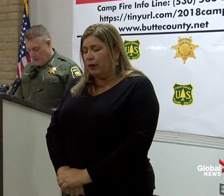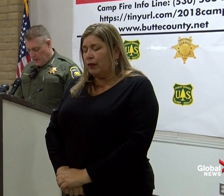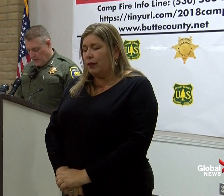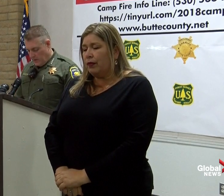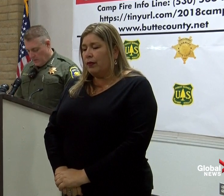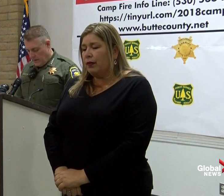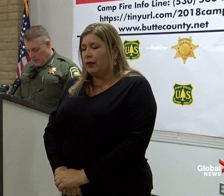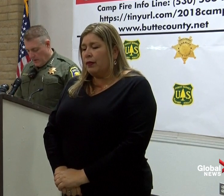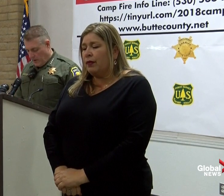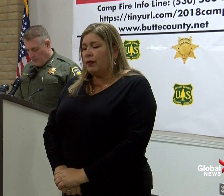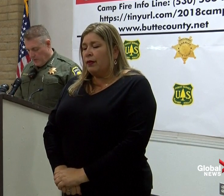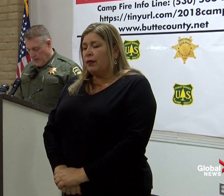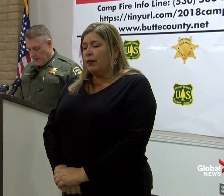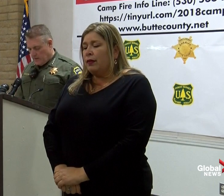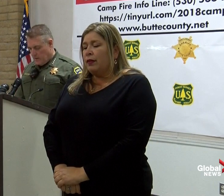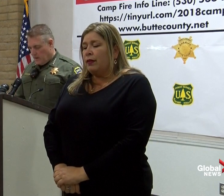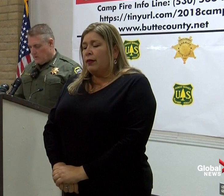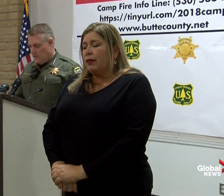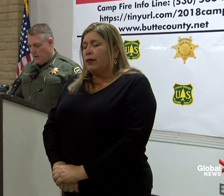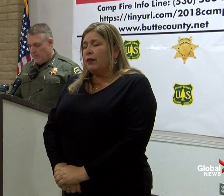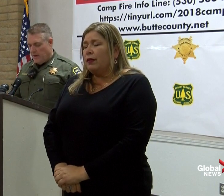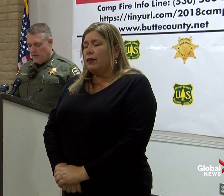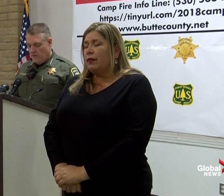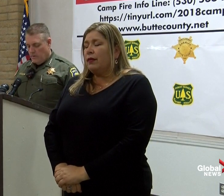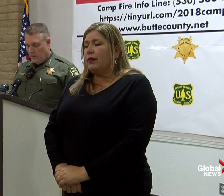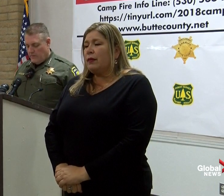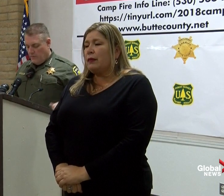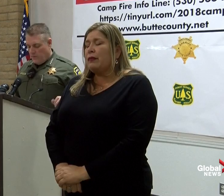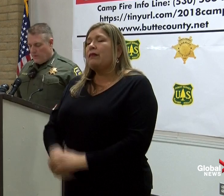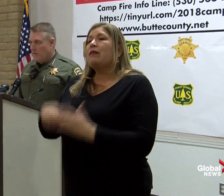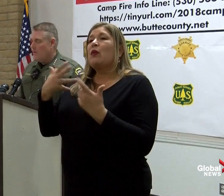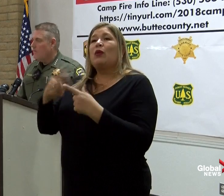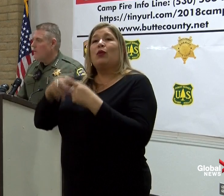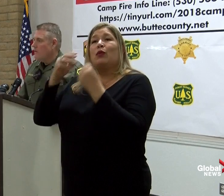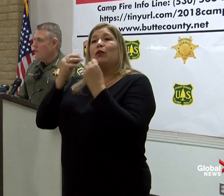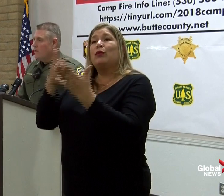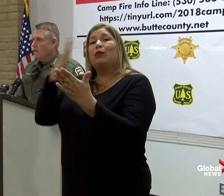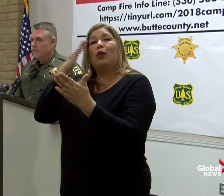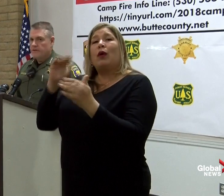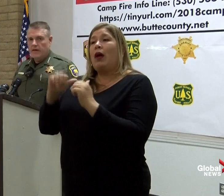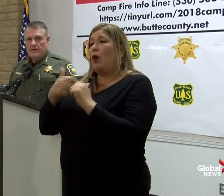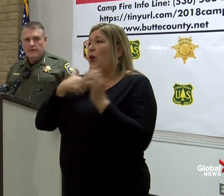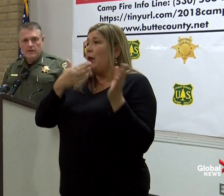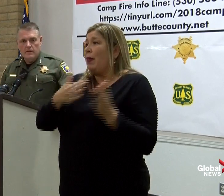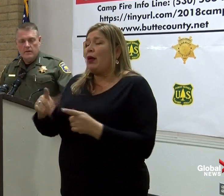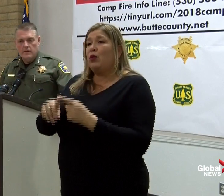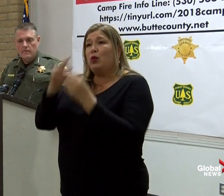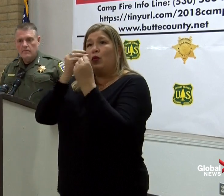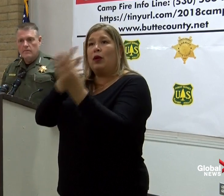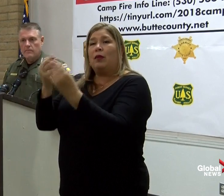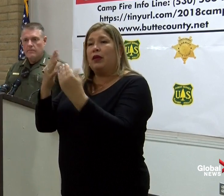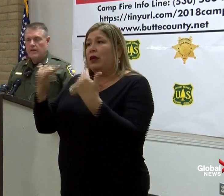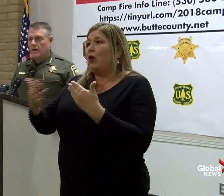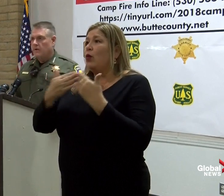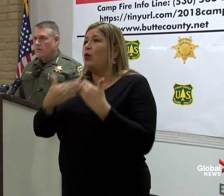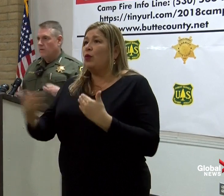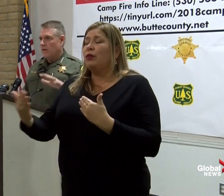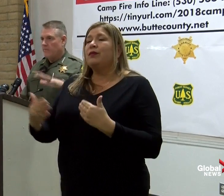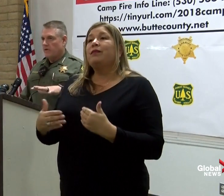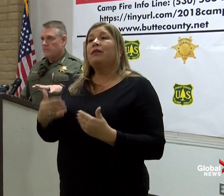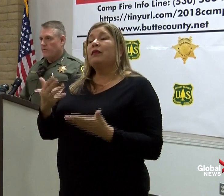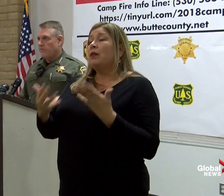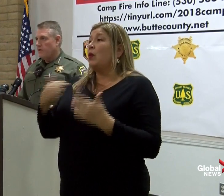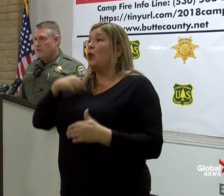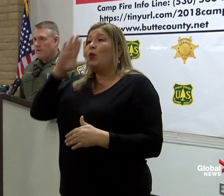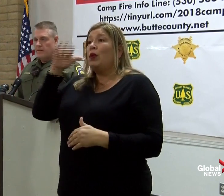I want to tell you a little bit about our plans to update you going forward. I understand that we may not be holding